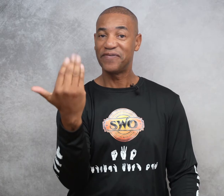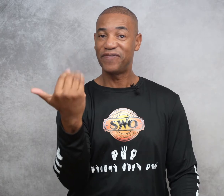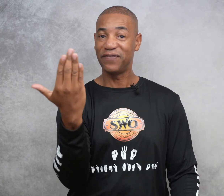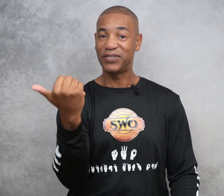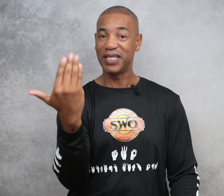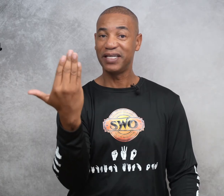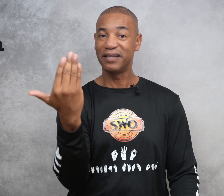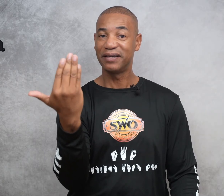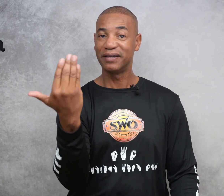15,